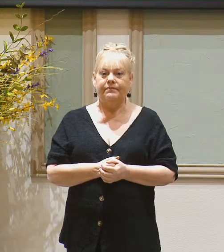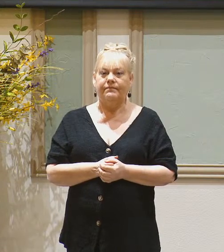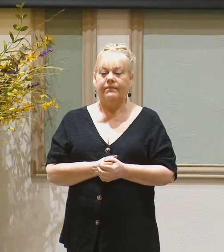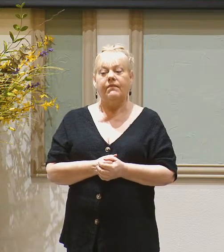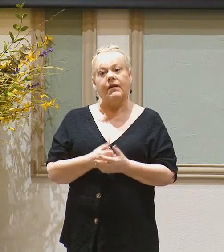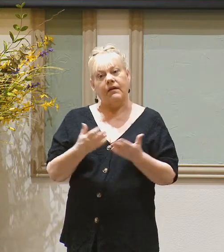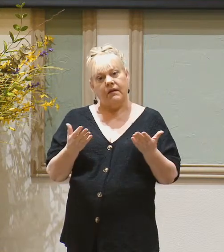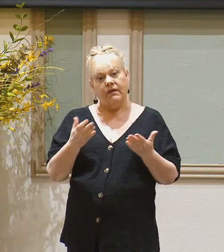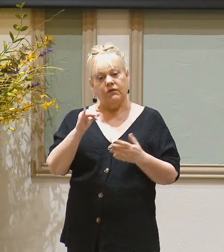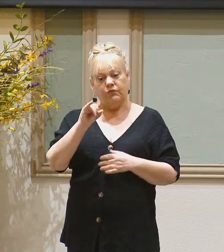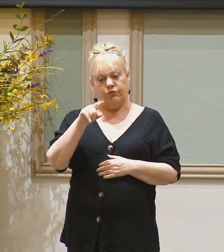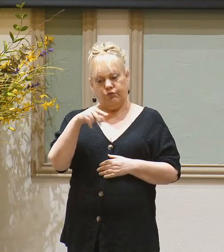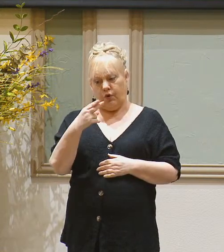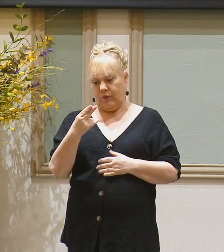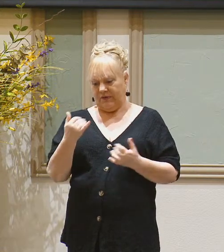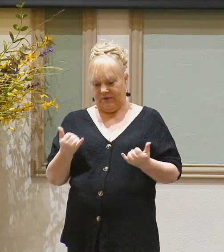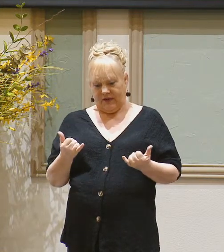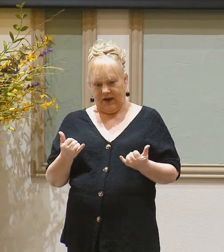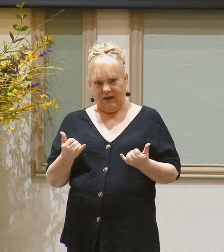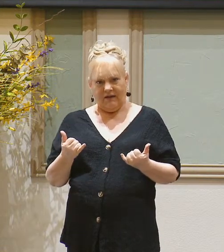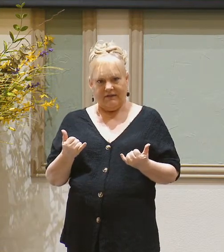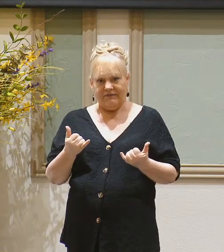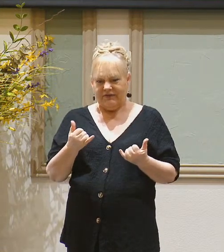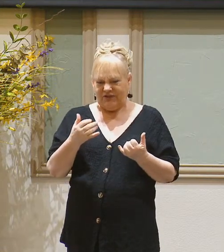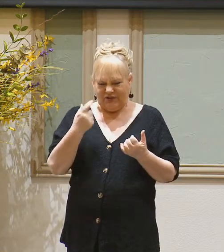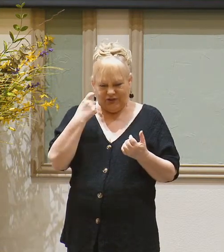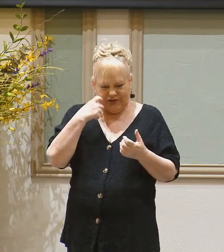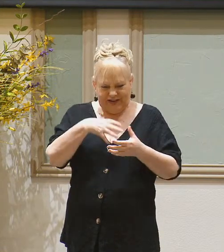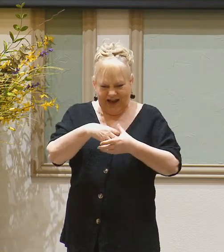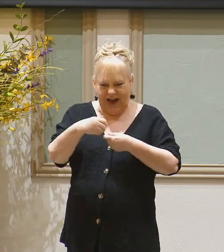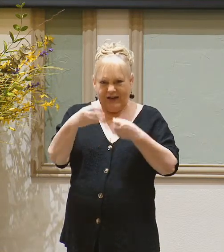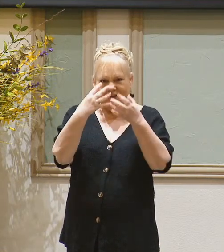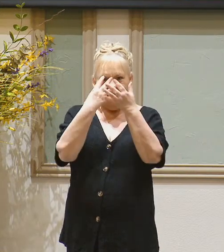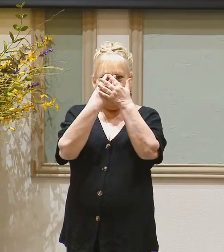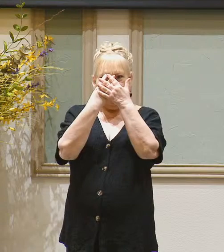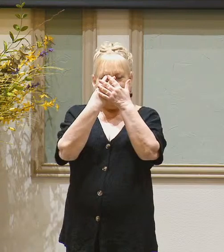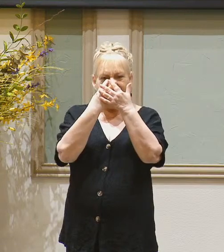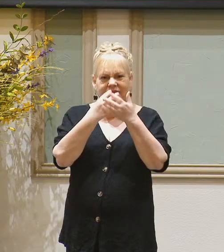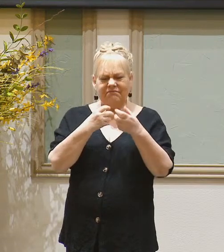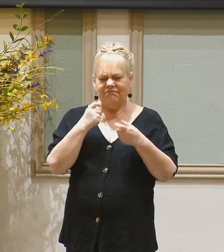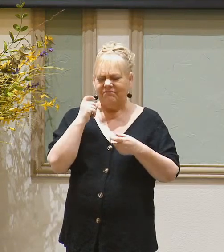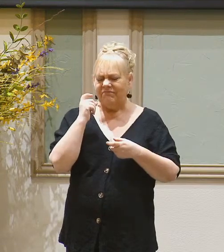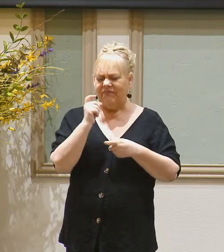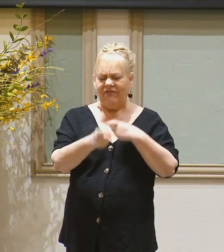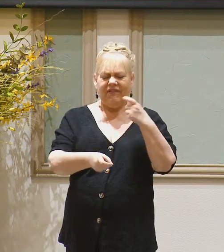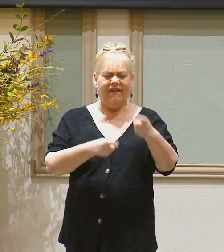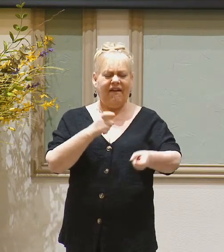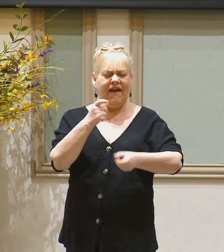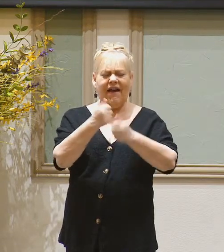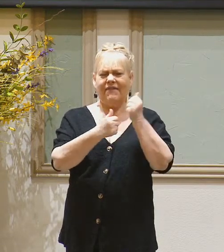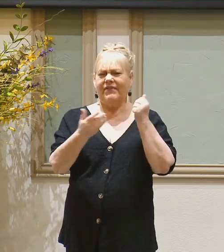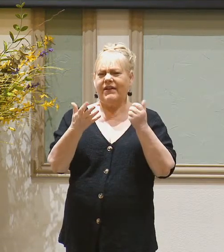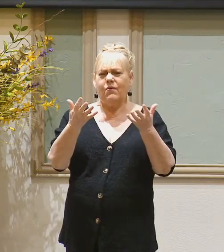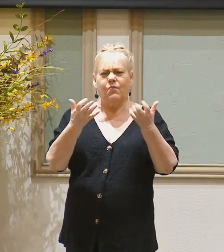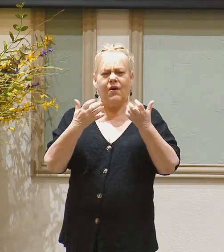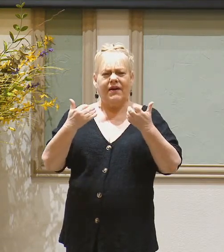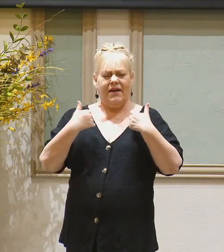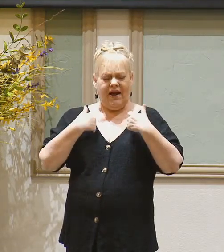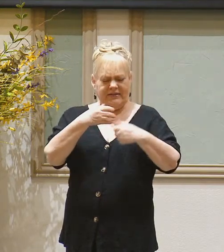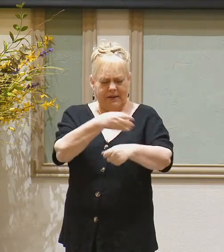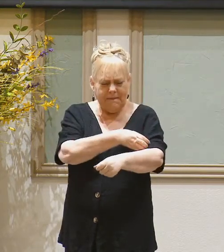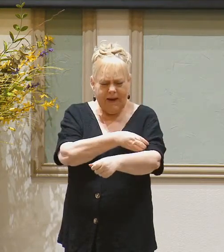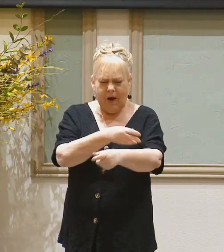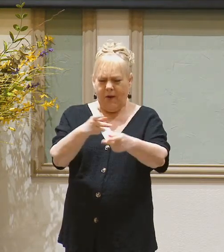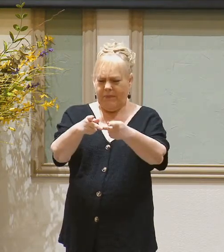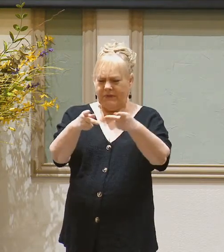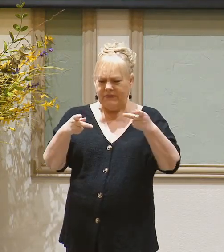Well, here's Joseph, fresh out of prison, handed everything a man could ever want. He has power,